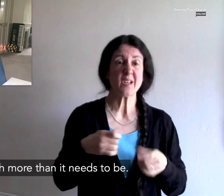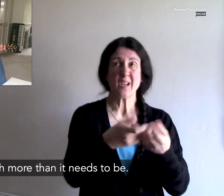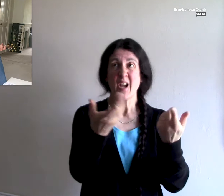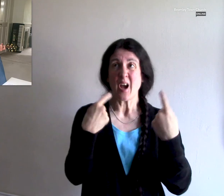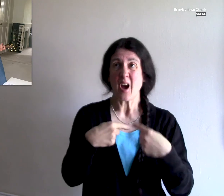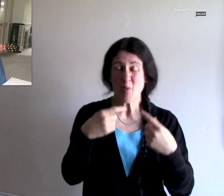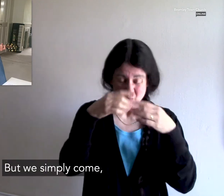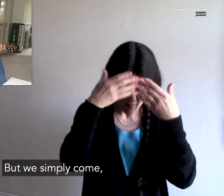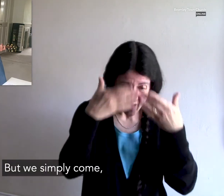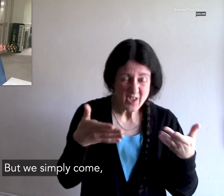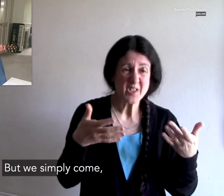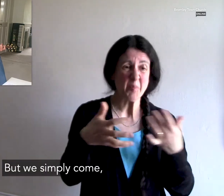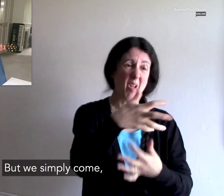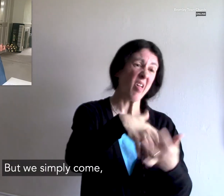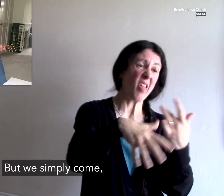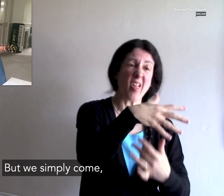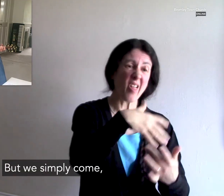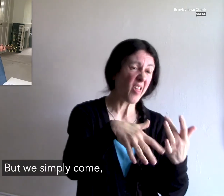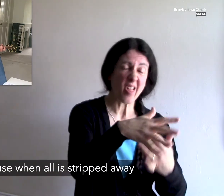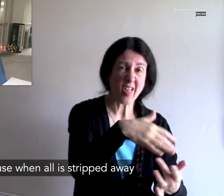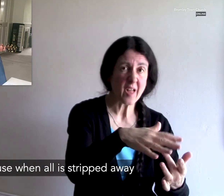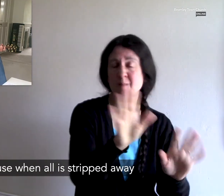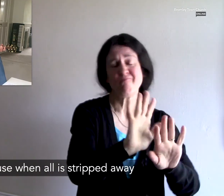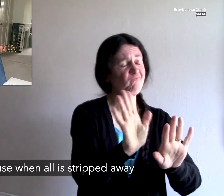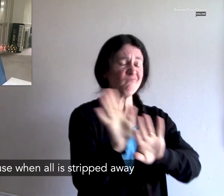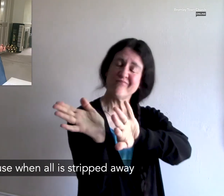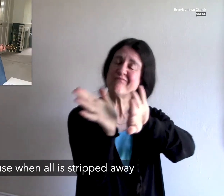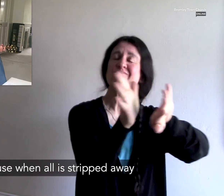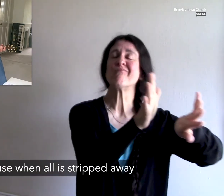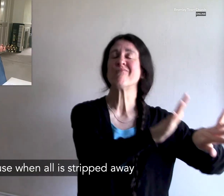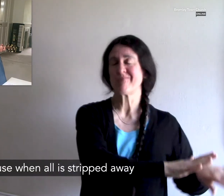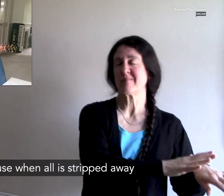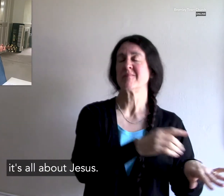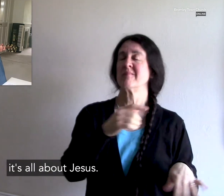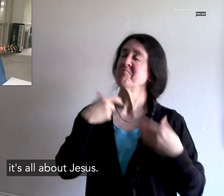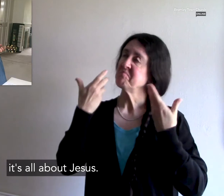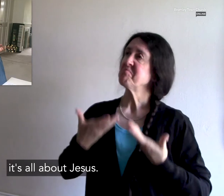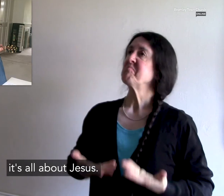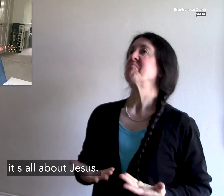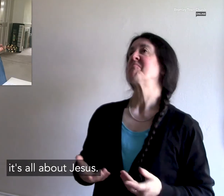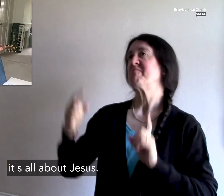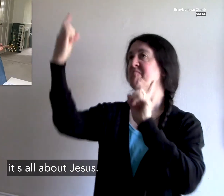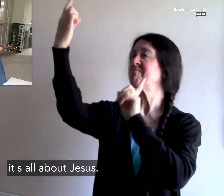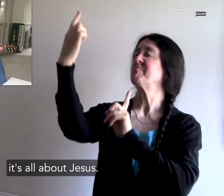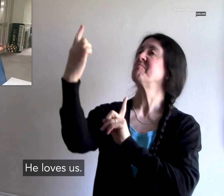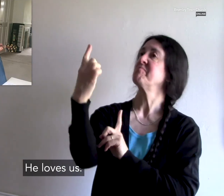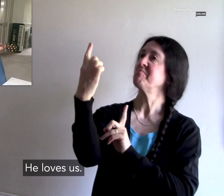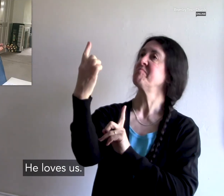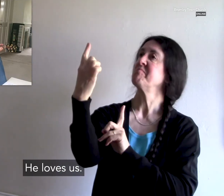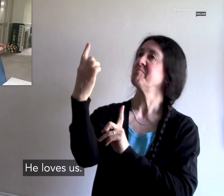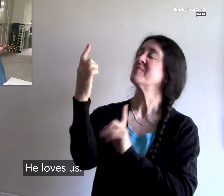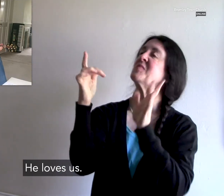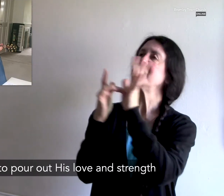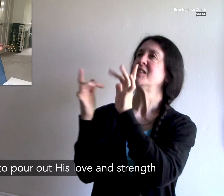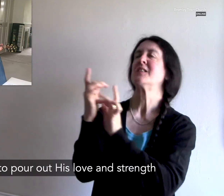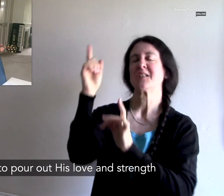be. But we simply come, because when all is stripped away, it's all about Jesus. He loves